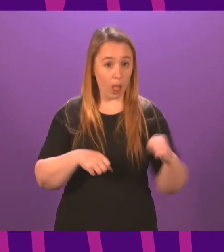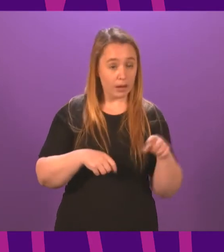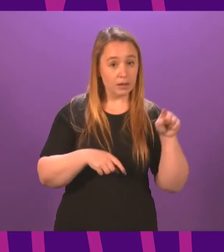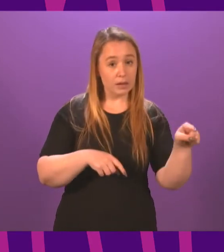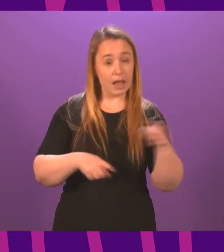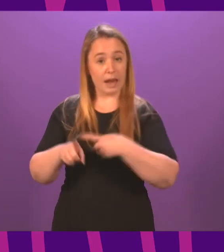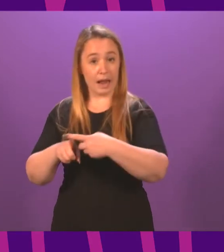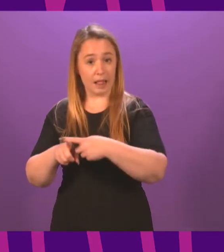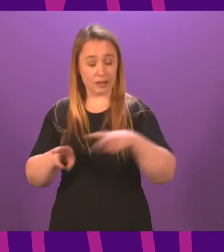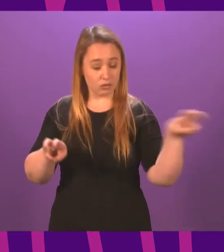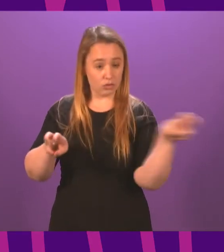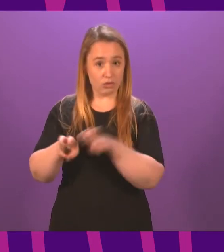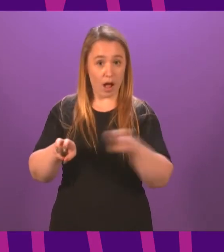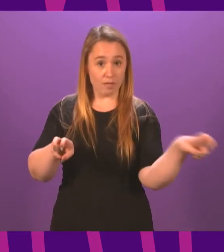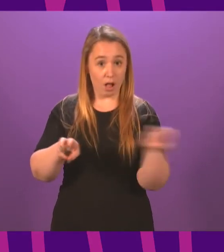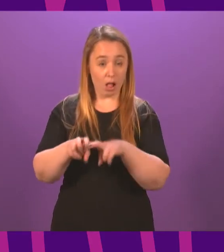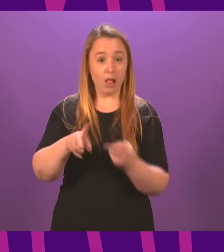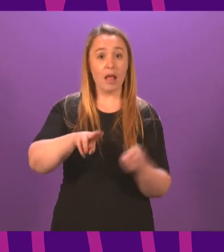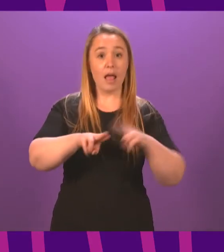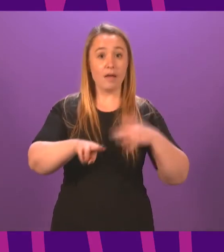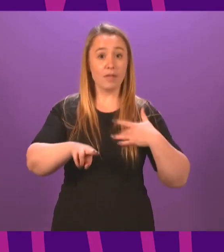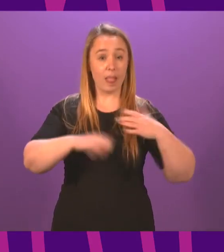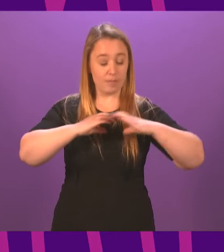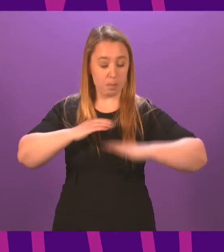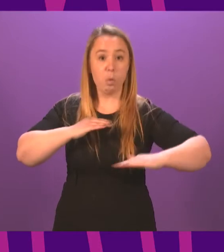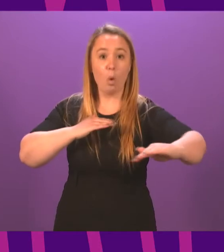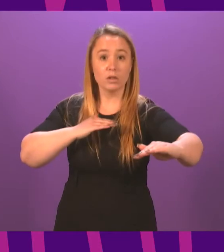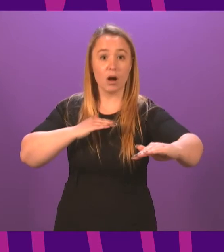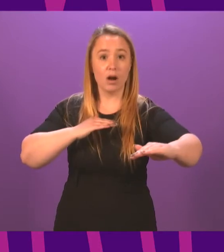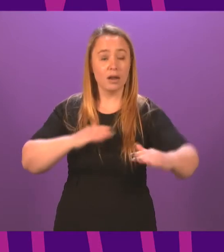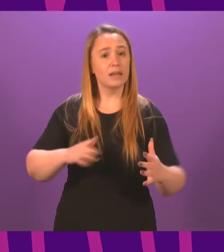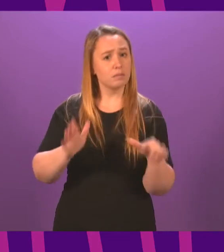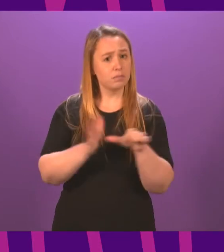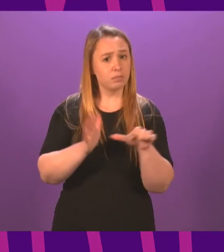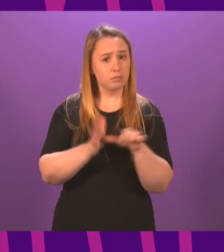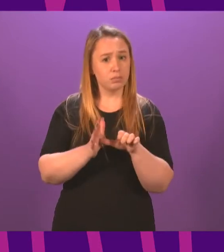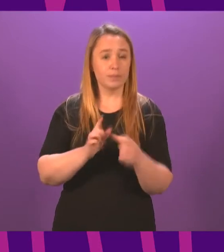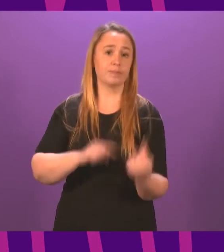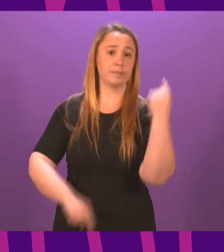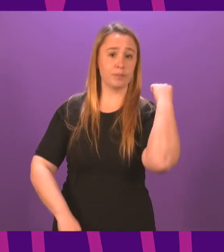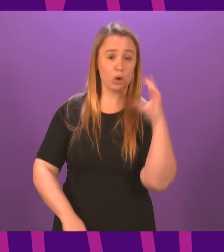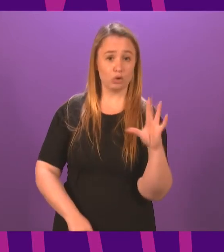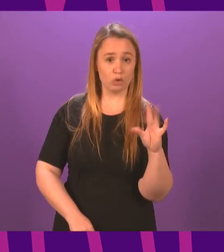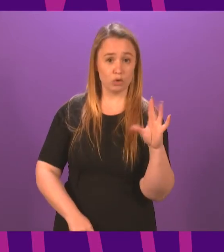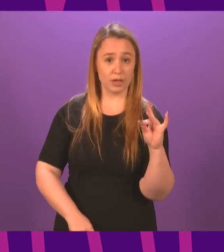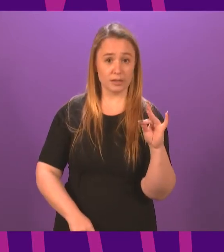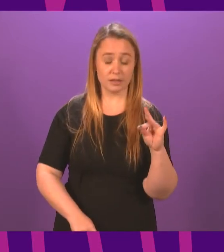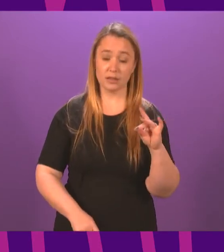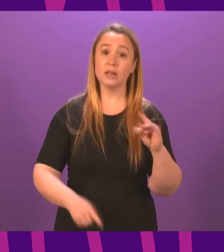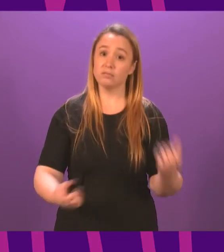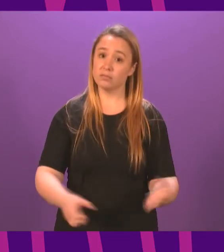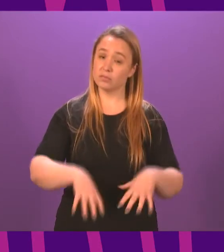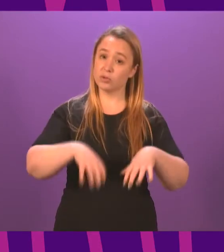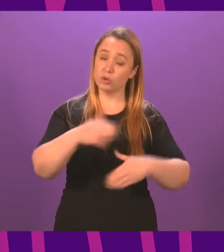many, especially those living on or near the border. The Scottish Government announced these new measures on Tuesday, and as has been pointed out, they come into force